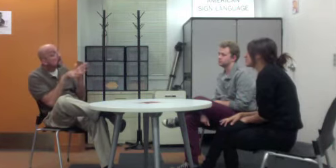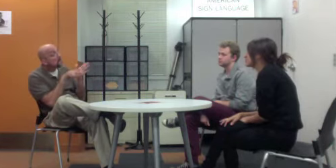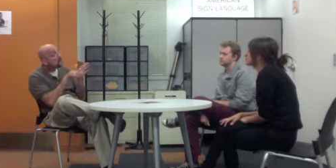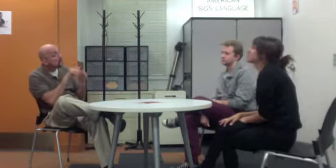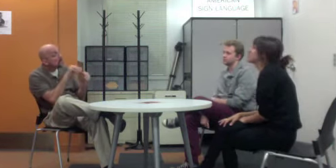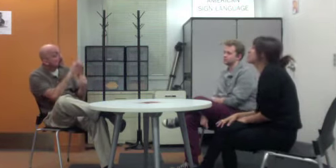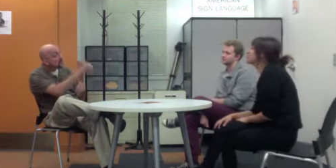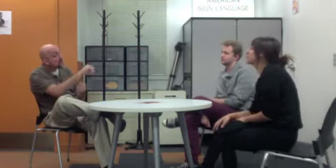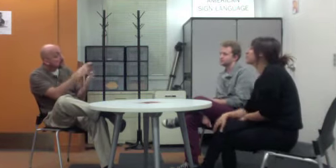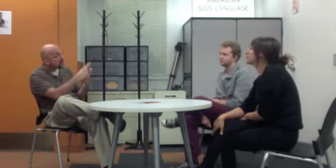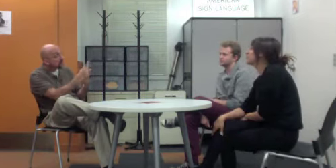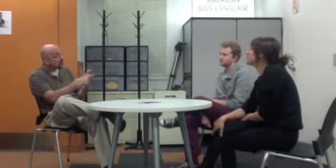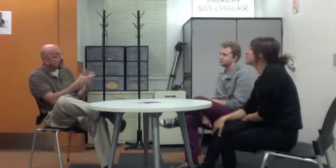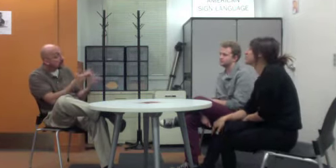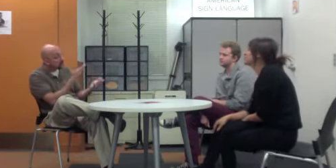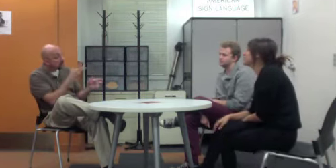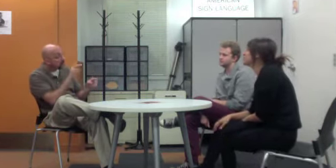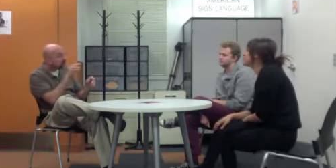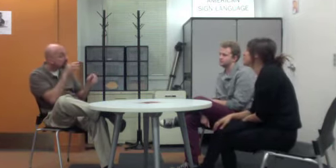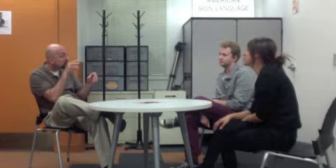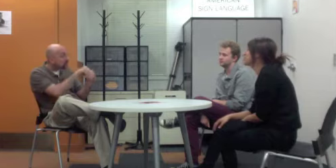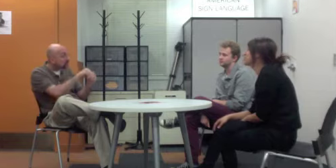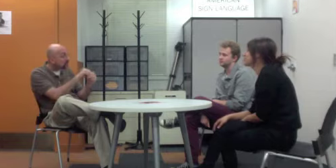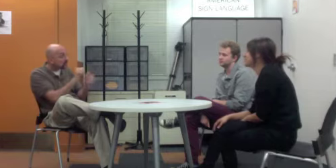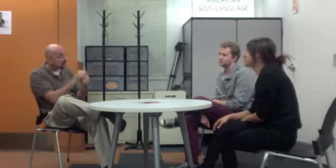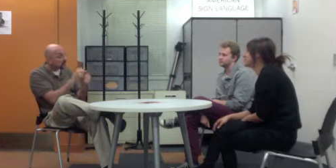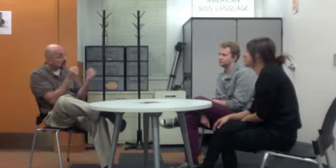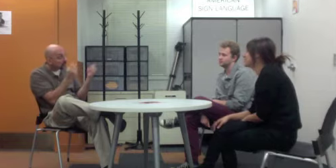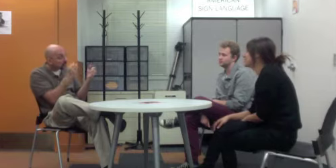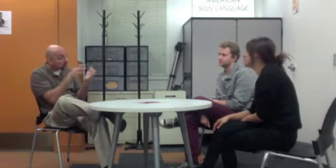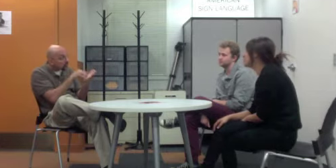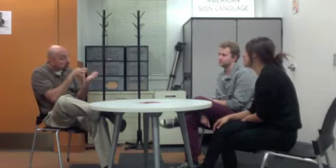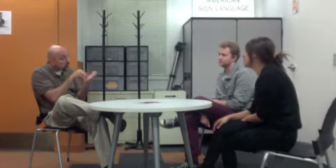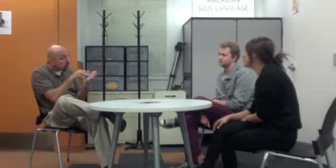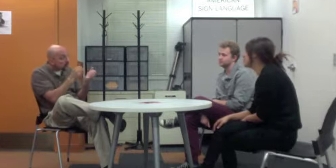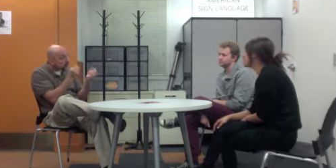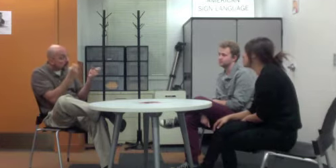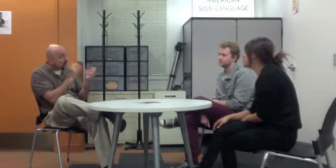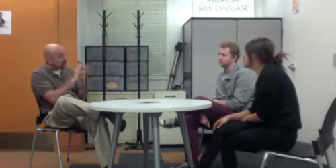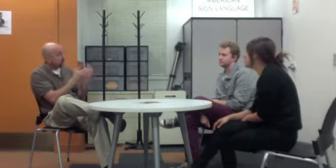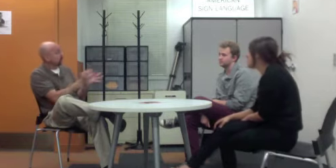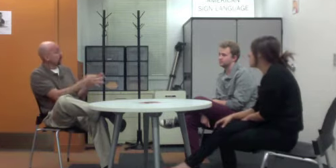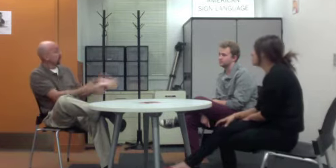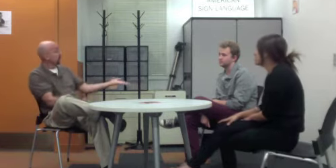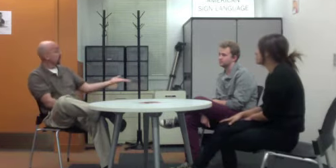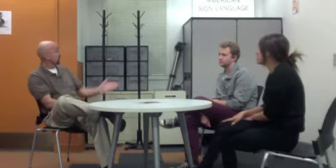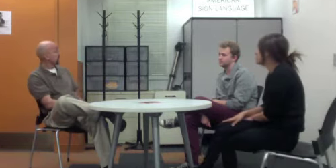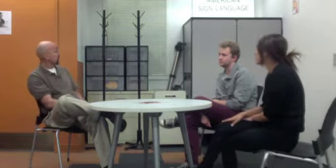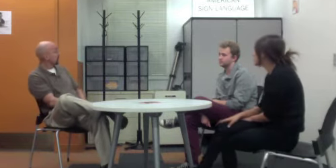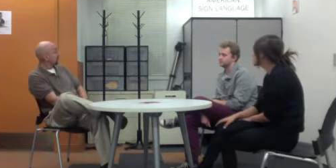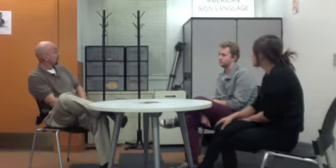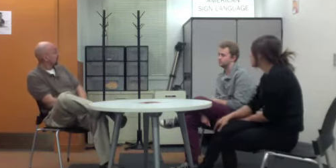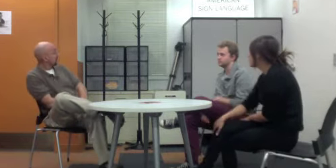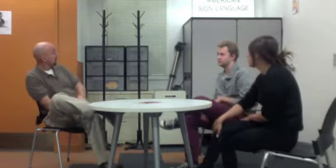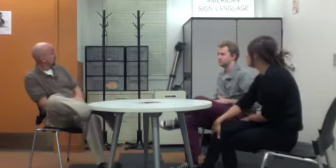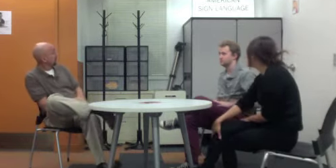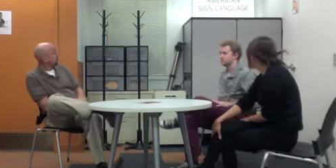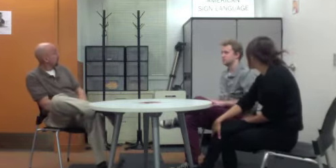So when you're watching those interpreter or those students, are you interested in that? Maybe learning sign language, becoming an